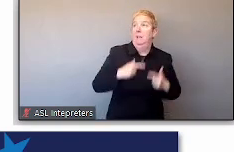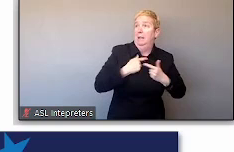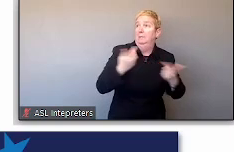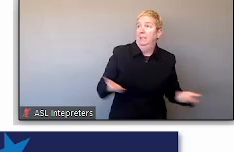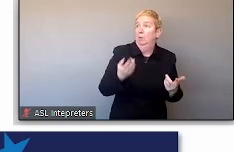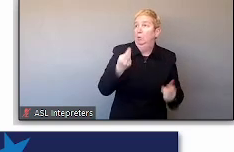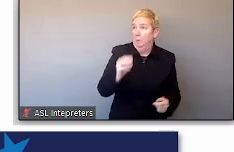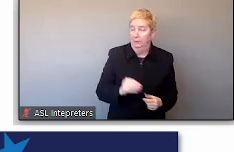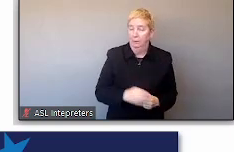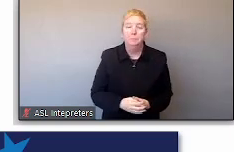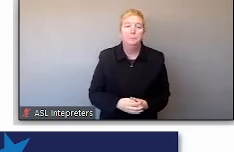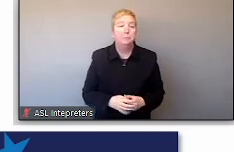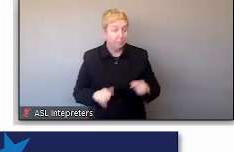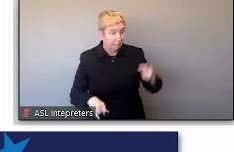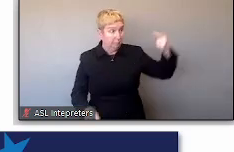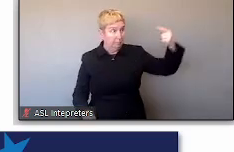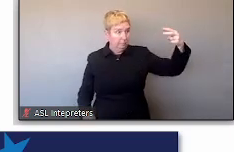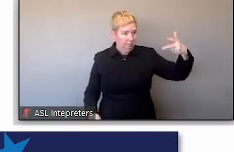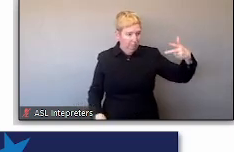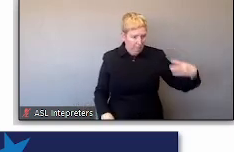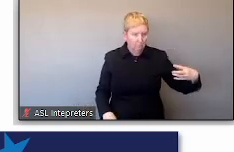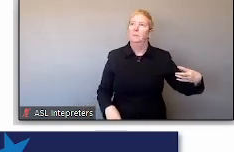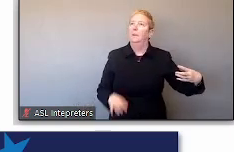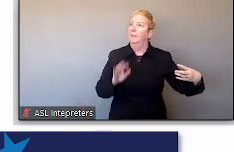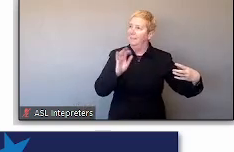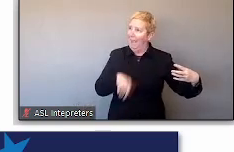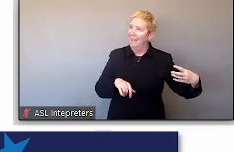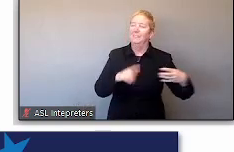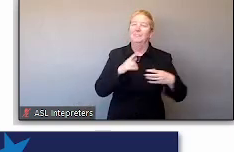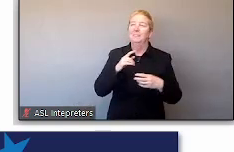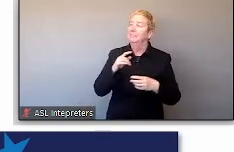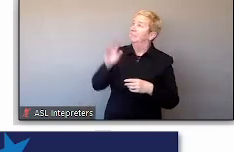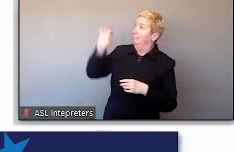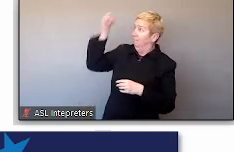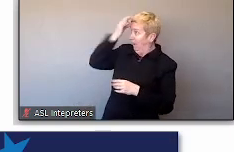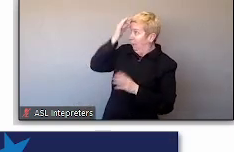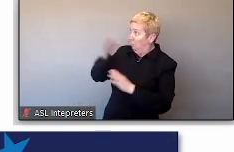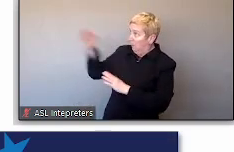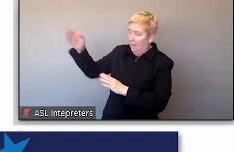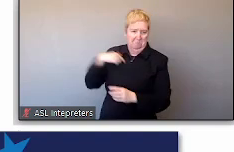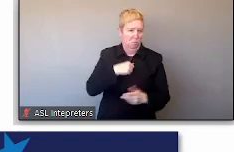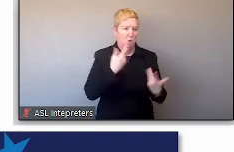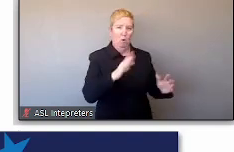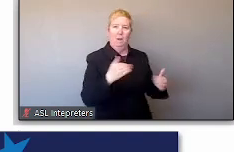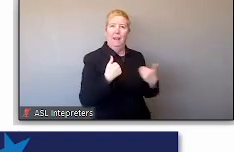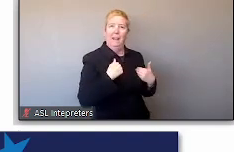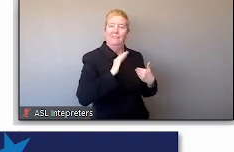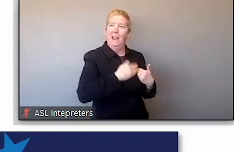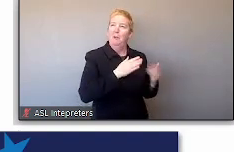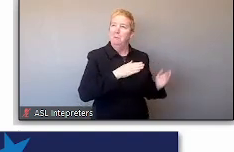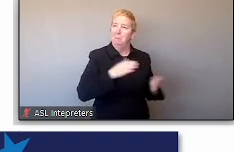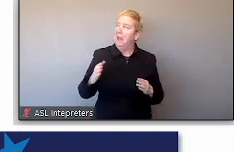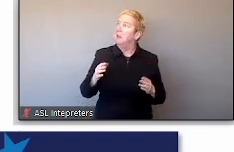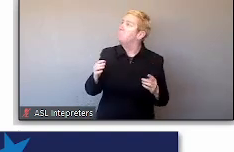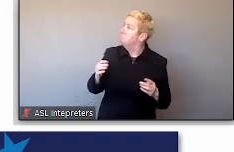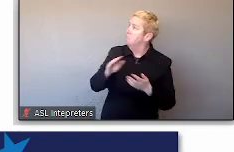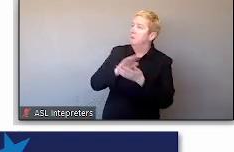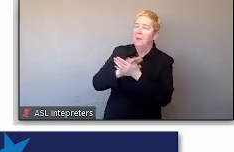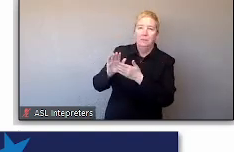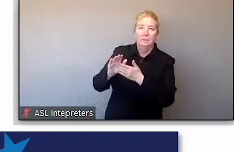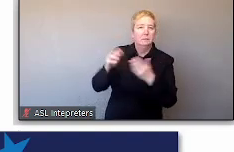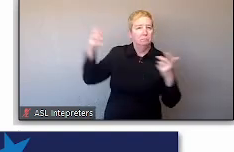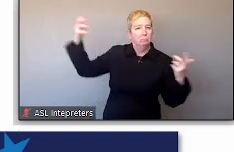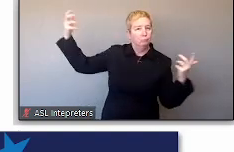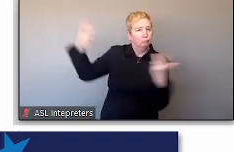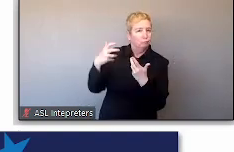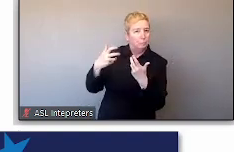because it covered all the things that New Mexico had already put into our preparedness plan, and of course some